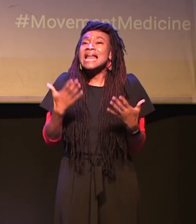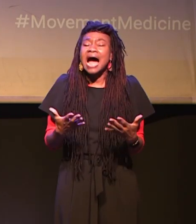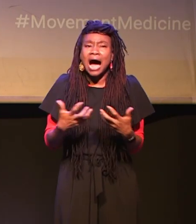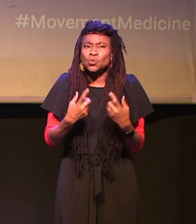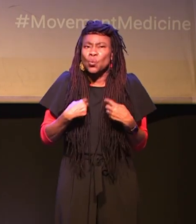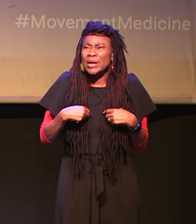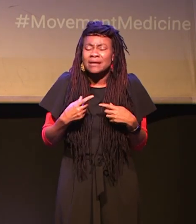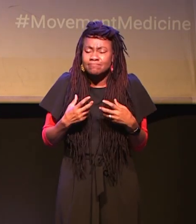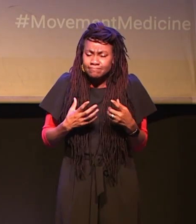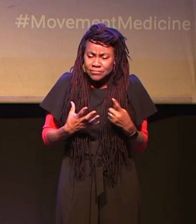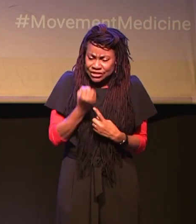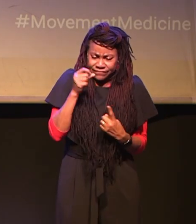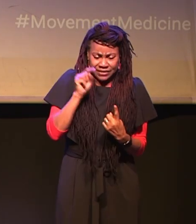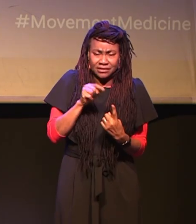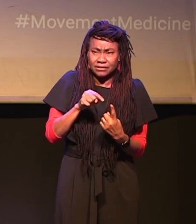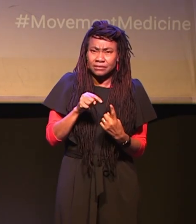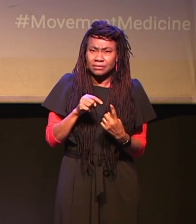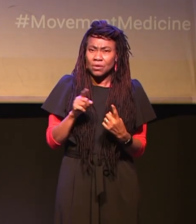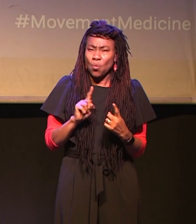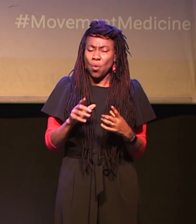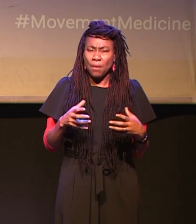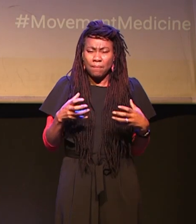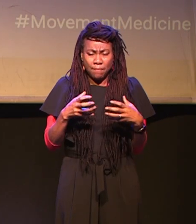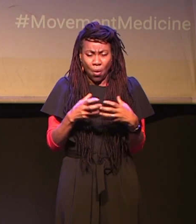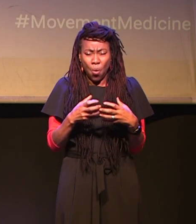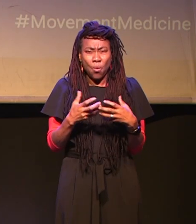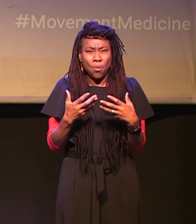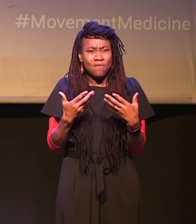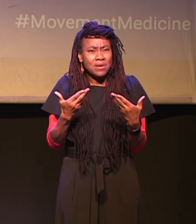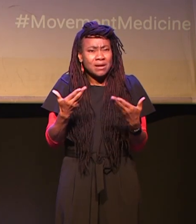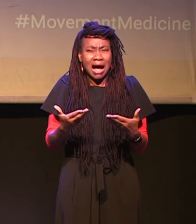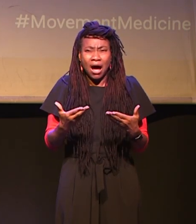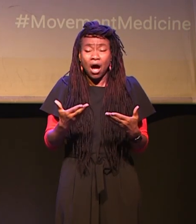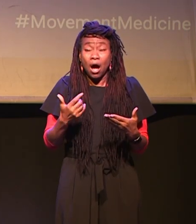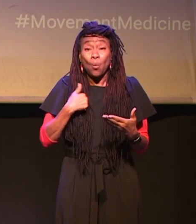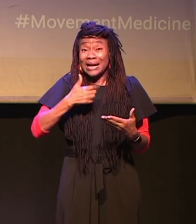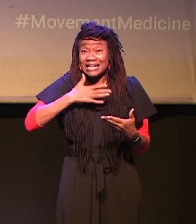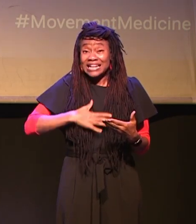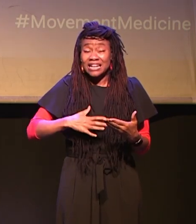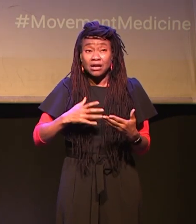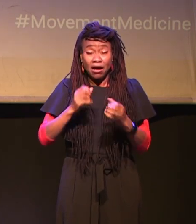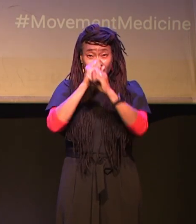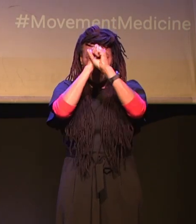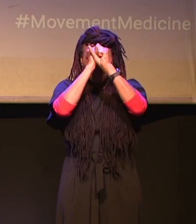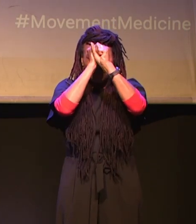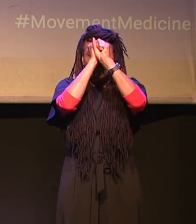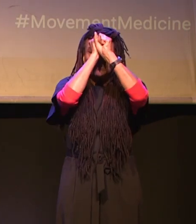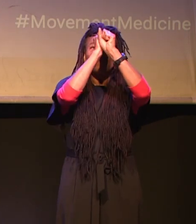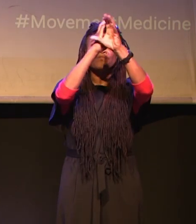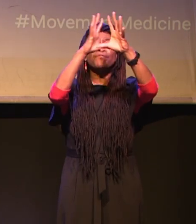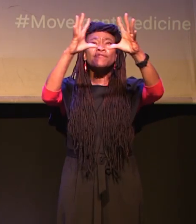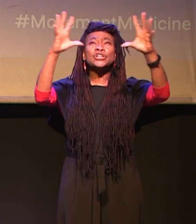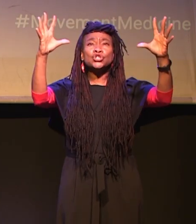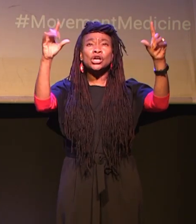need. We need really bold visions that are unifying enough or broad enough that